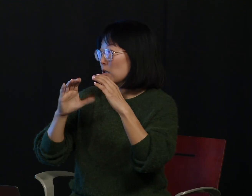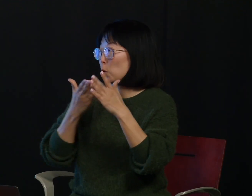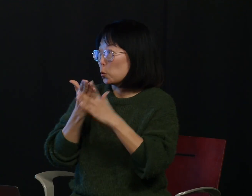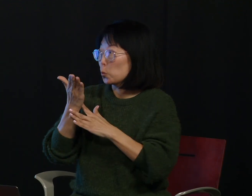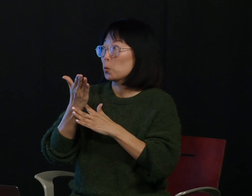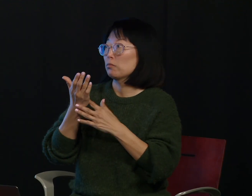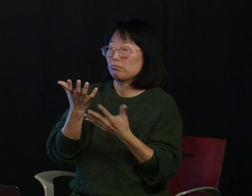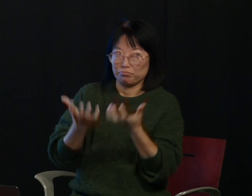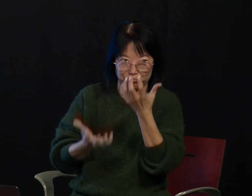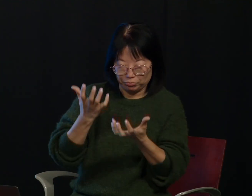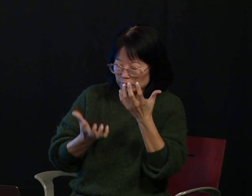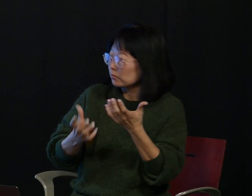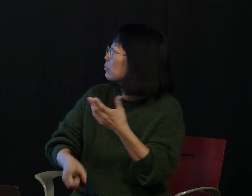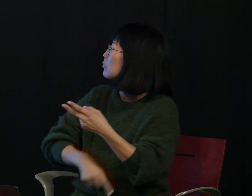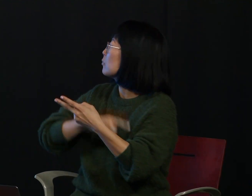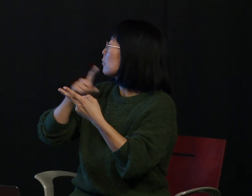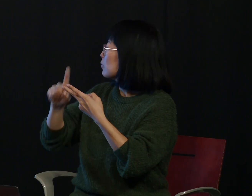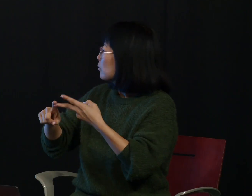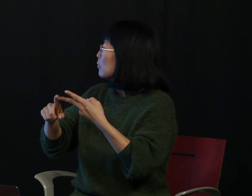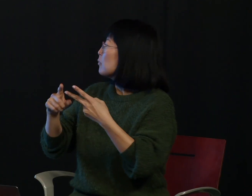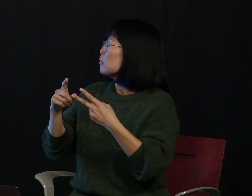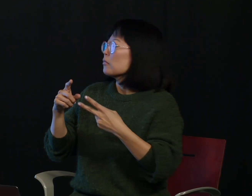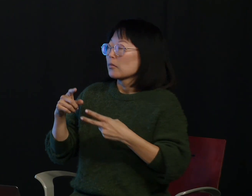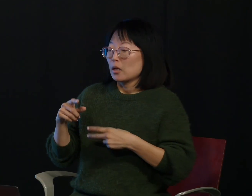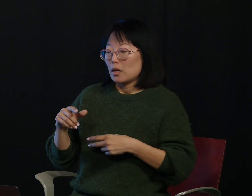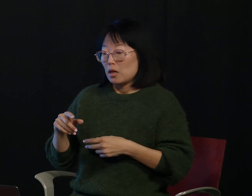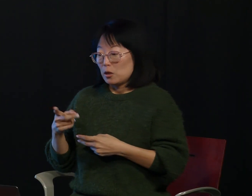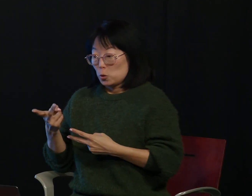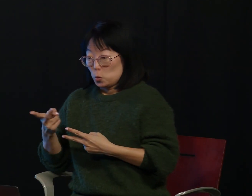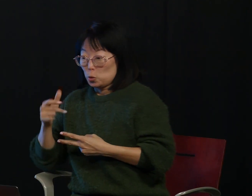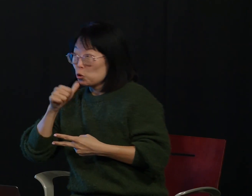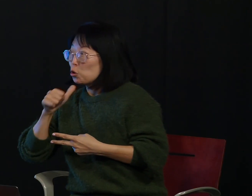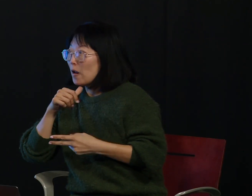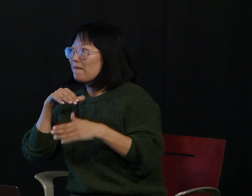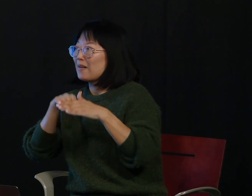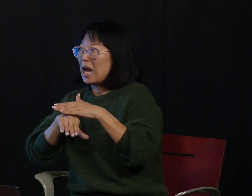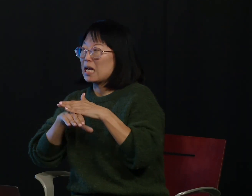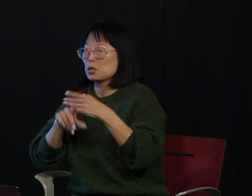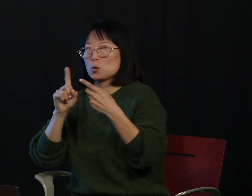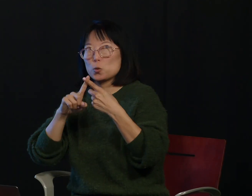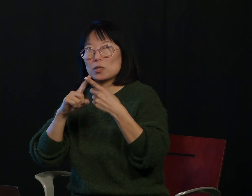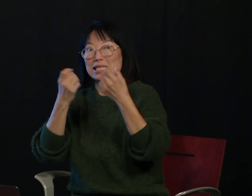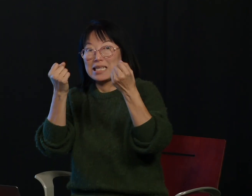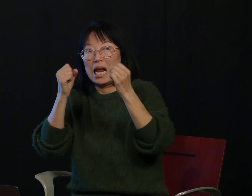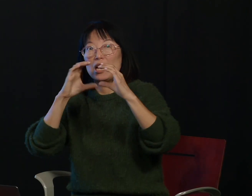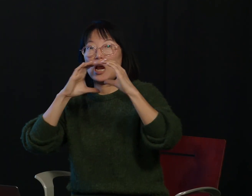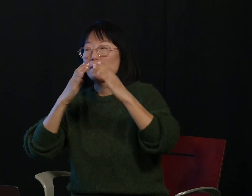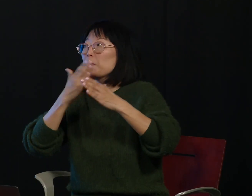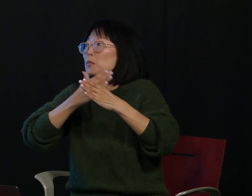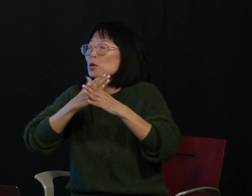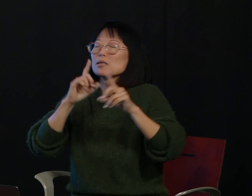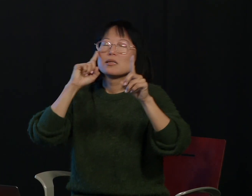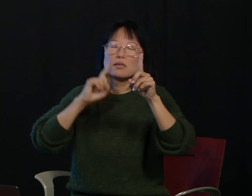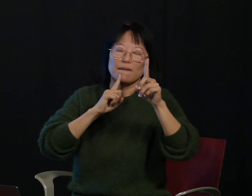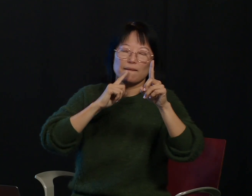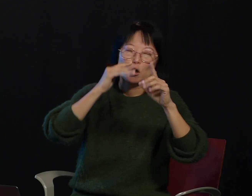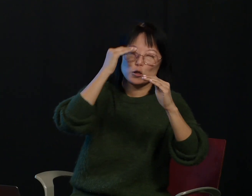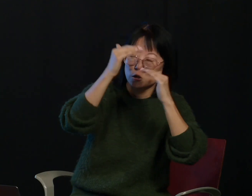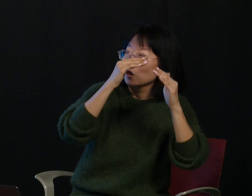ethically to converse in the absence of the conventional language, and that they have visual access with